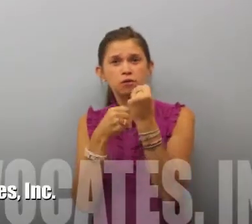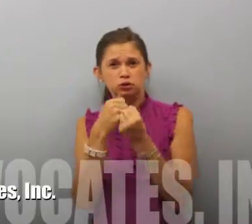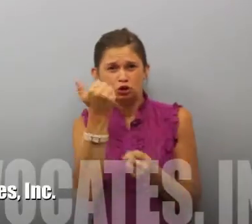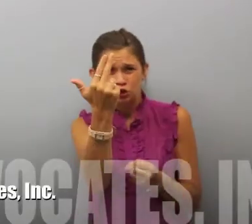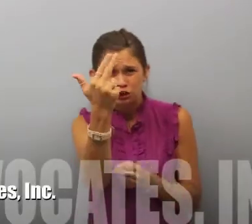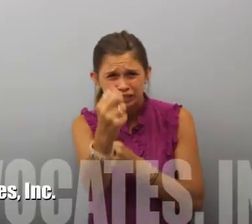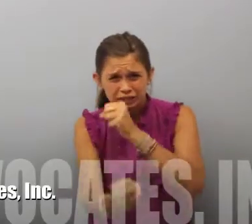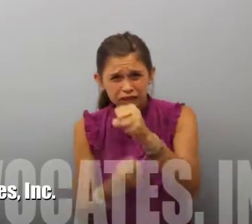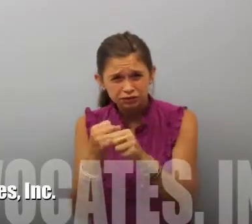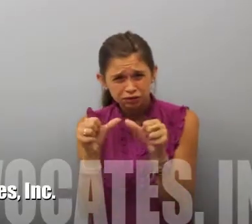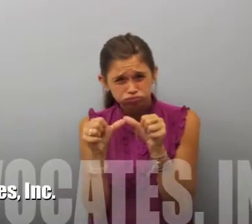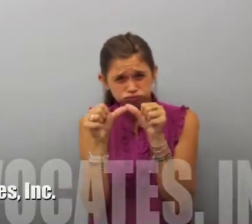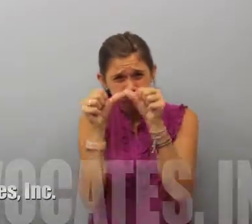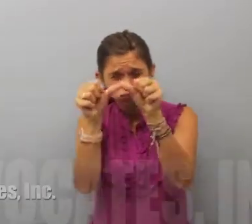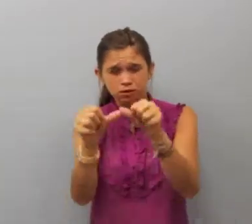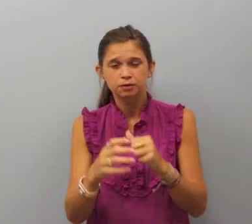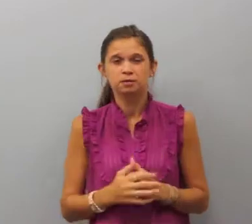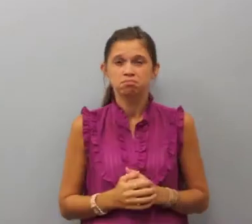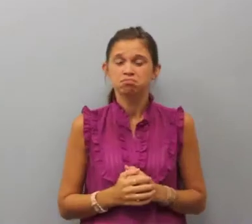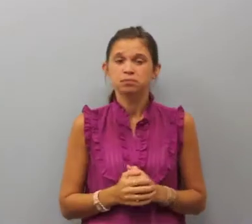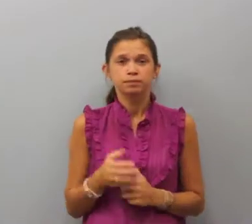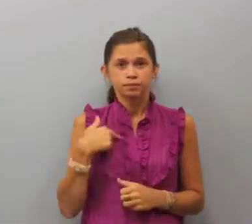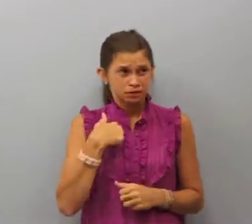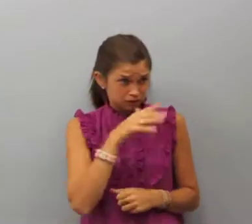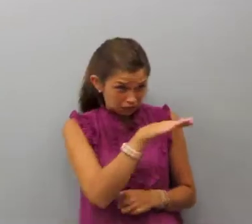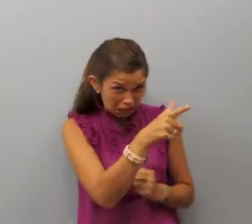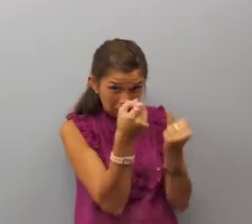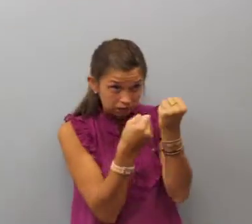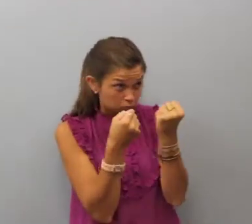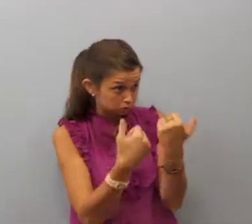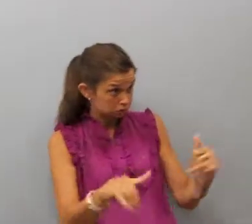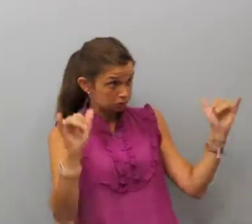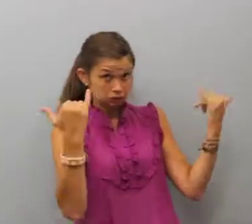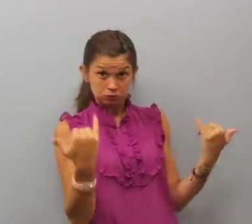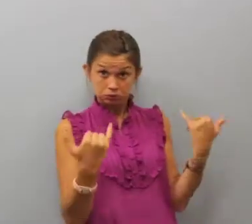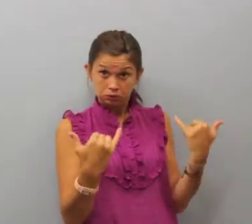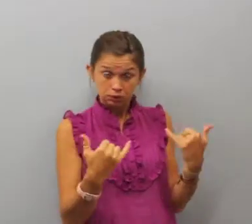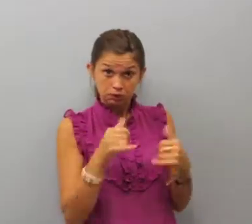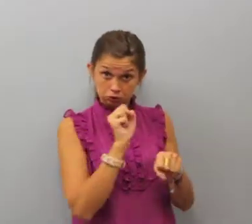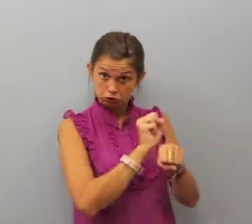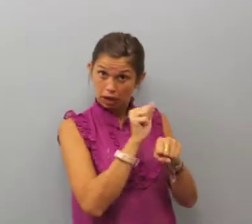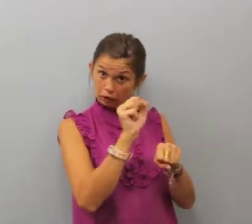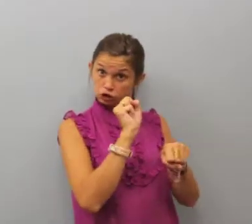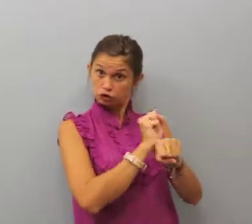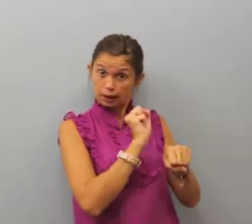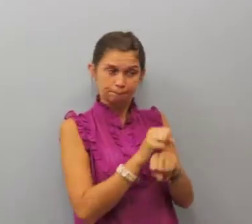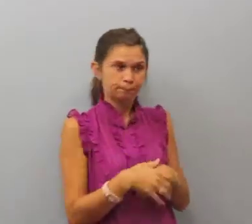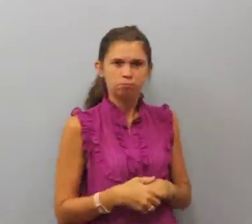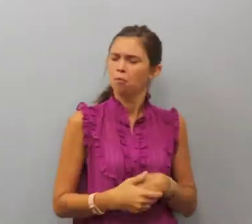a long time, and then decided to change fields and worked for Advocates Incorporated for 13